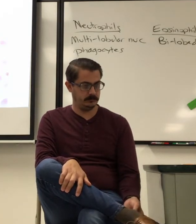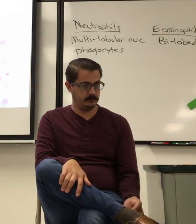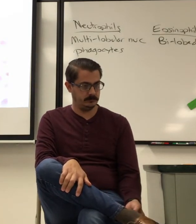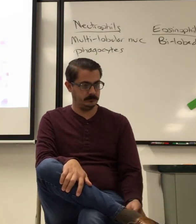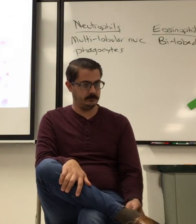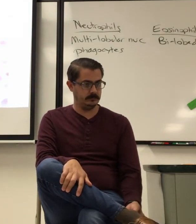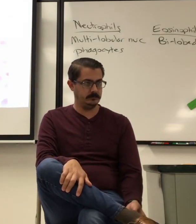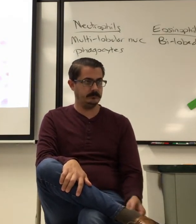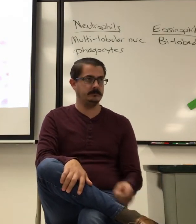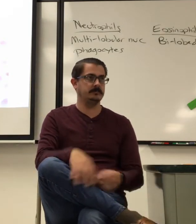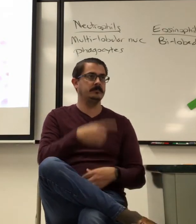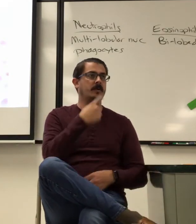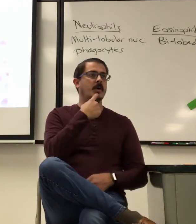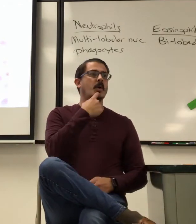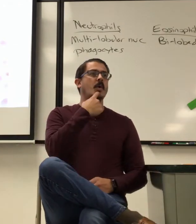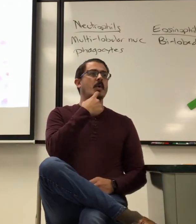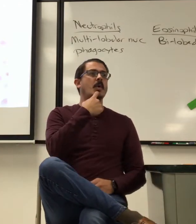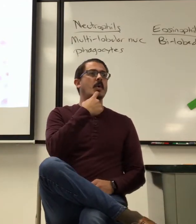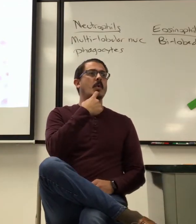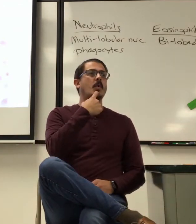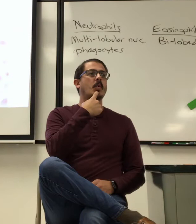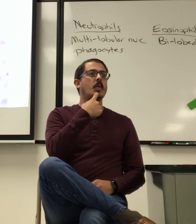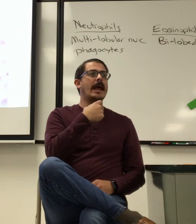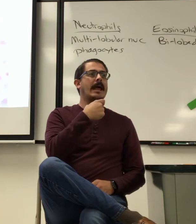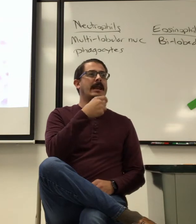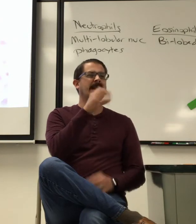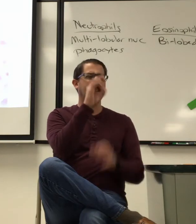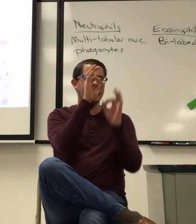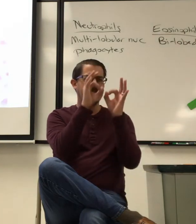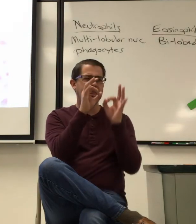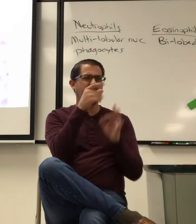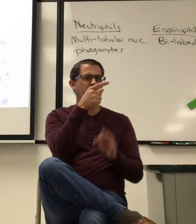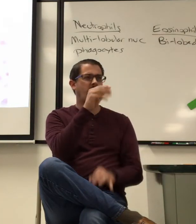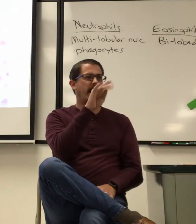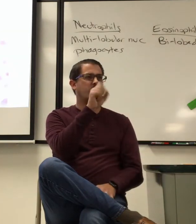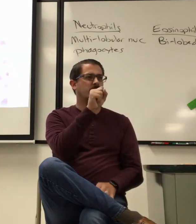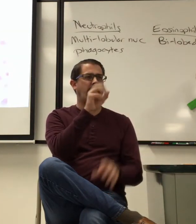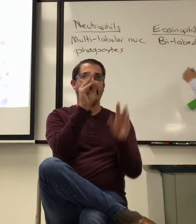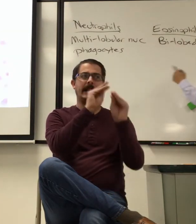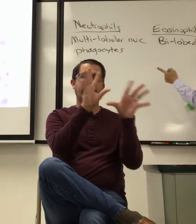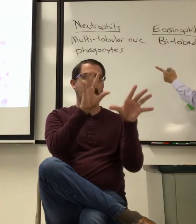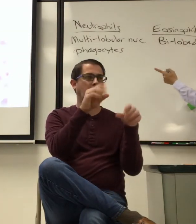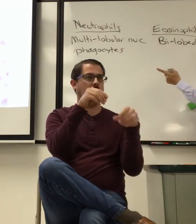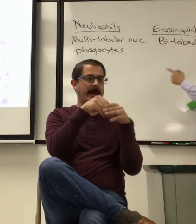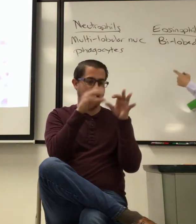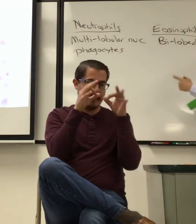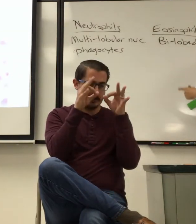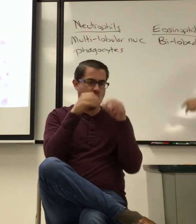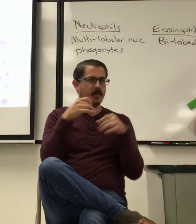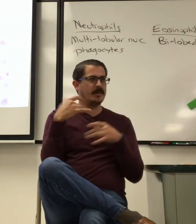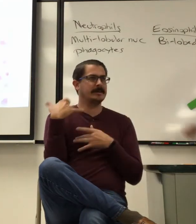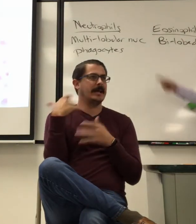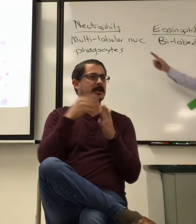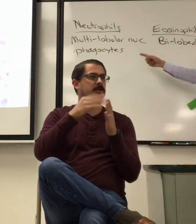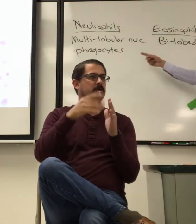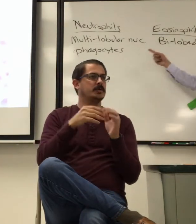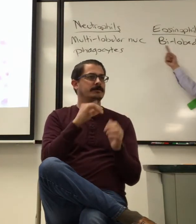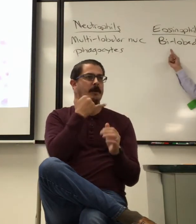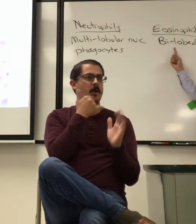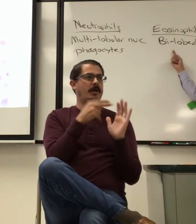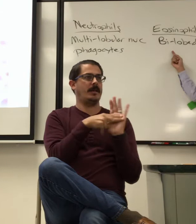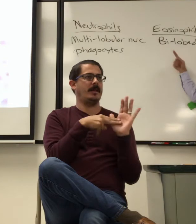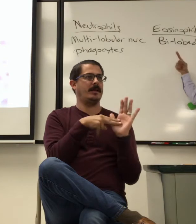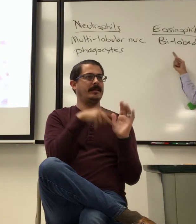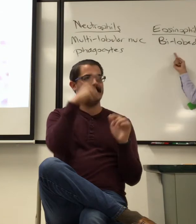The red granules are very apparent when you see this under the scope. Usually students misidentify neutrophil, I think